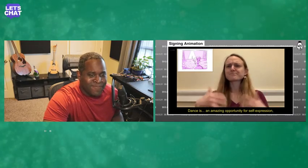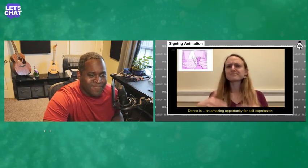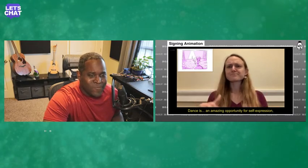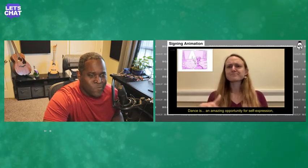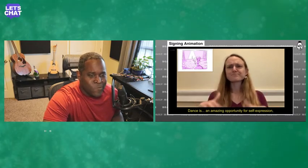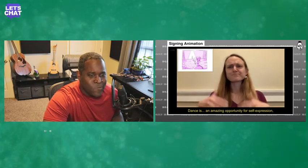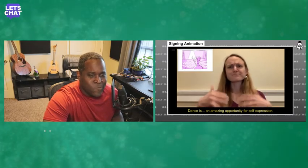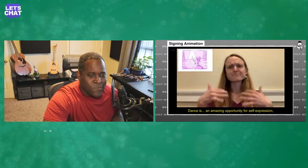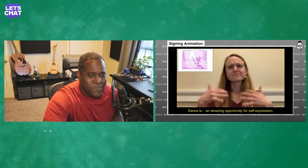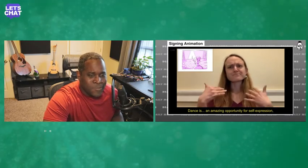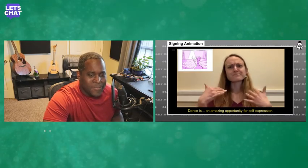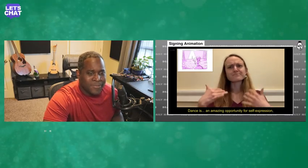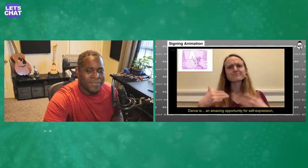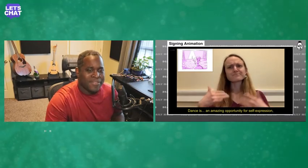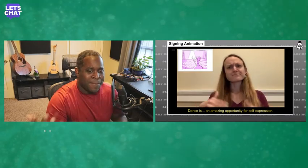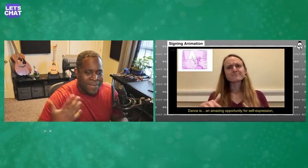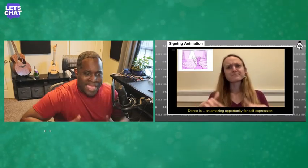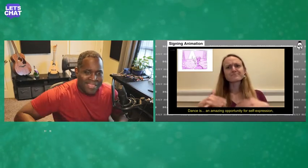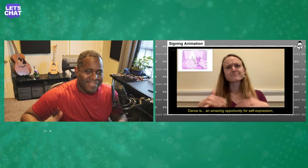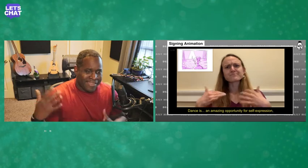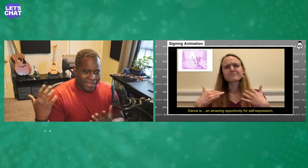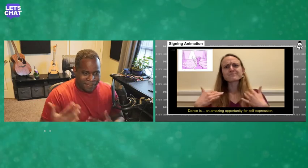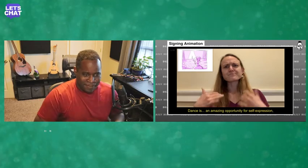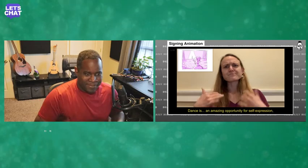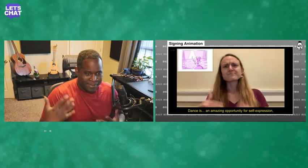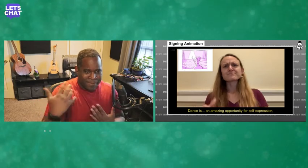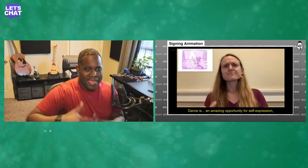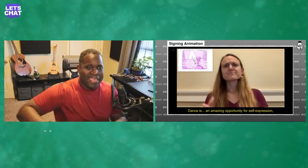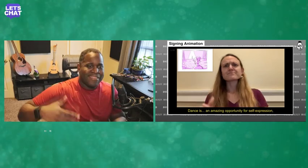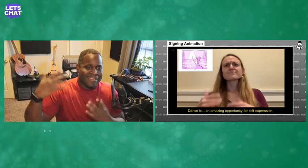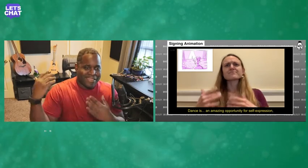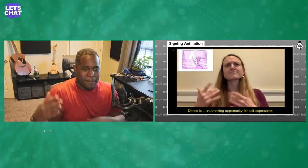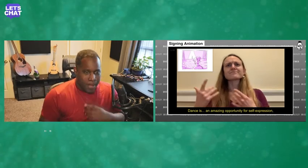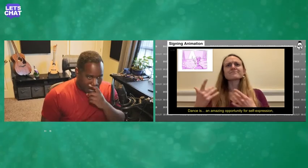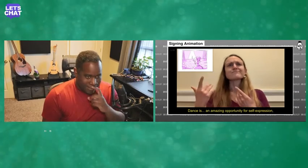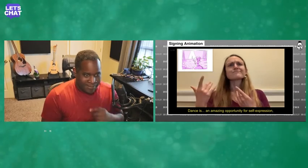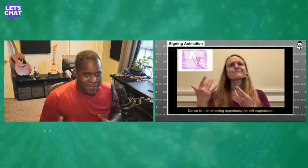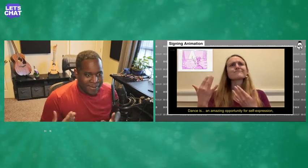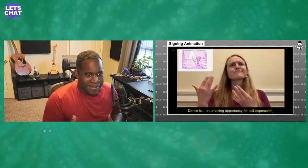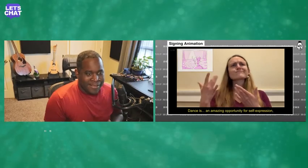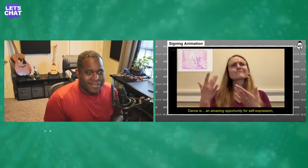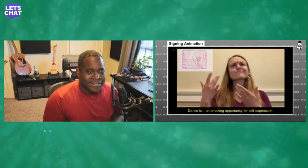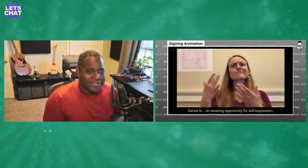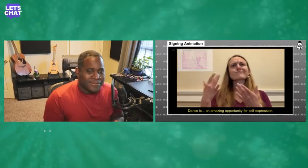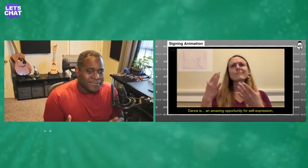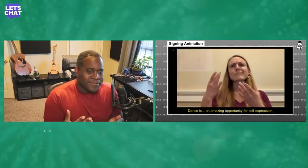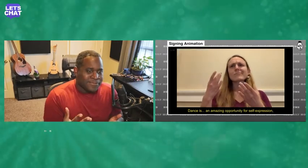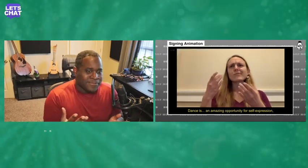It's amazing.